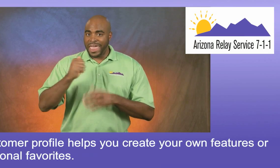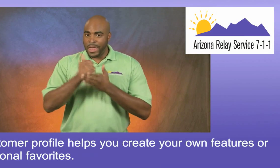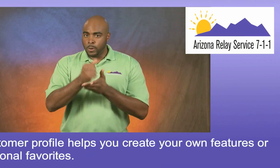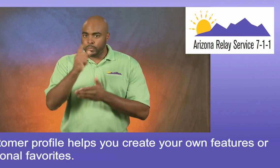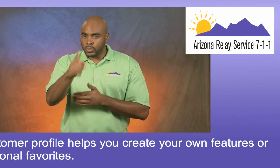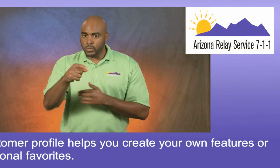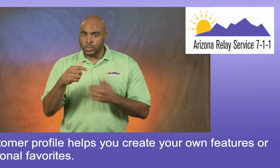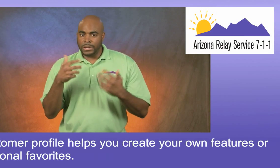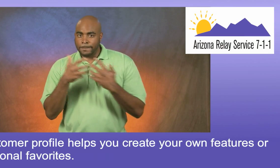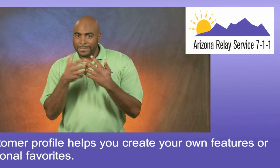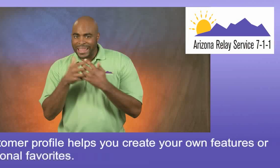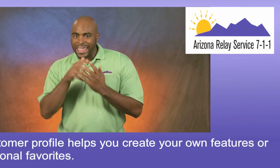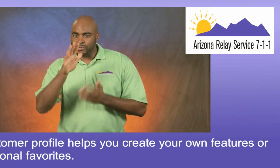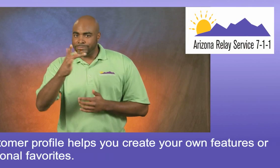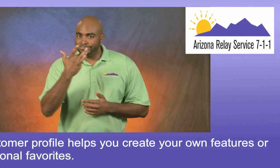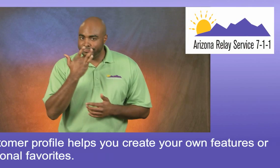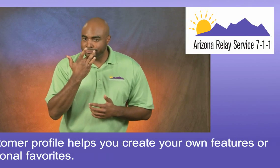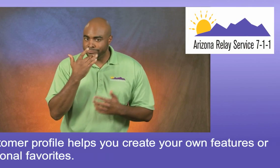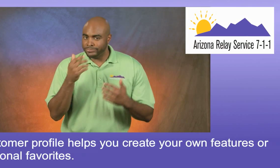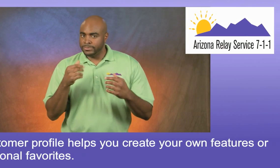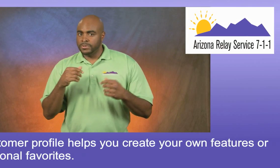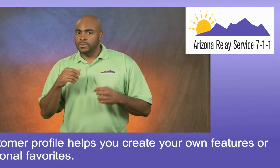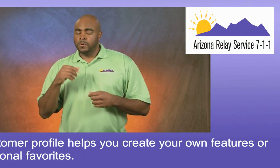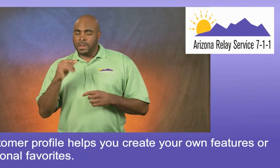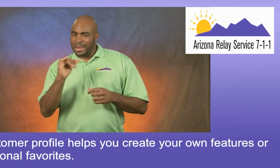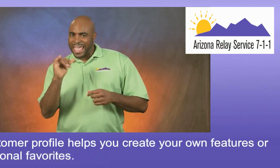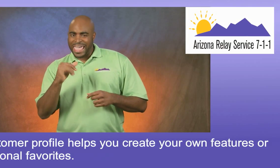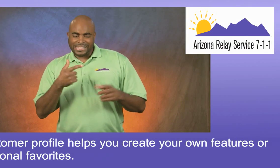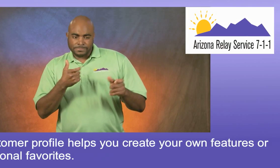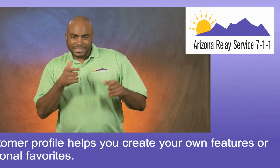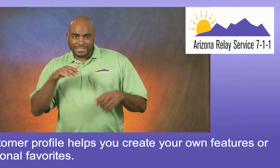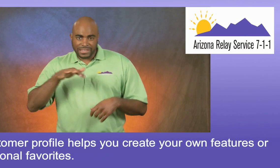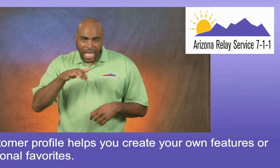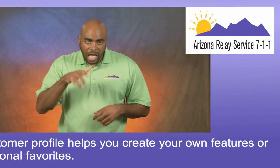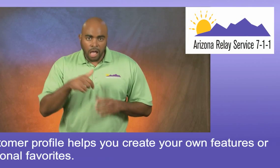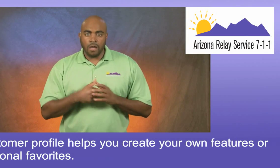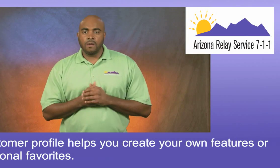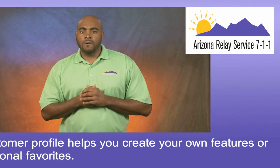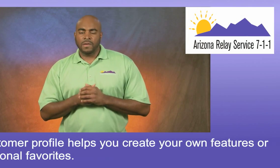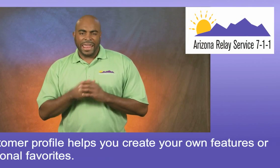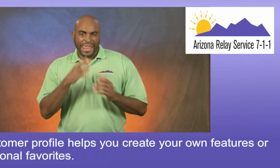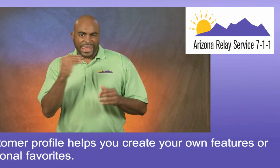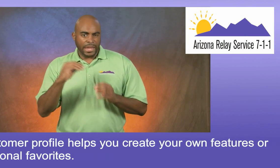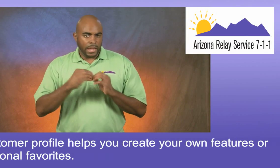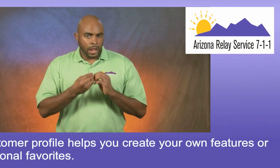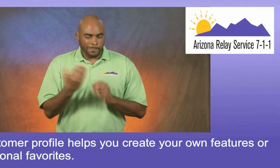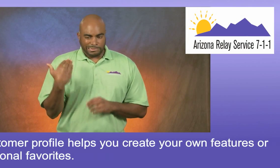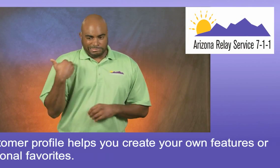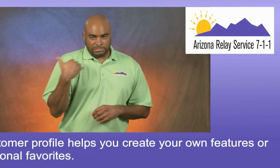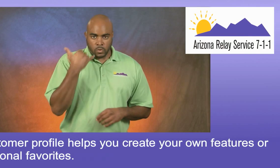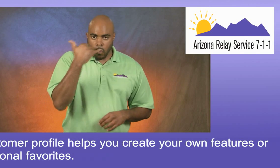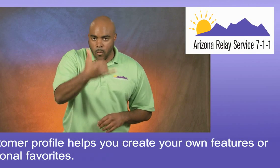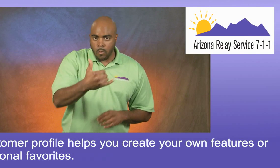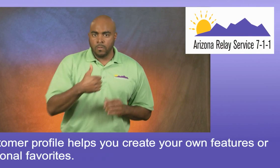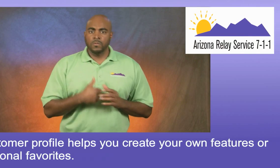Customer profile helps you create your own features or personal favorites.